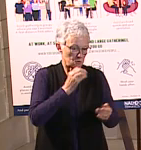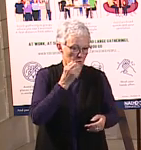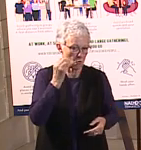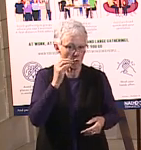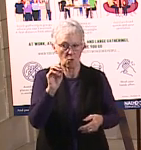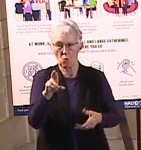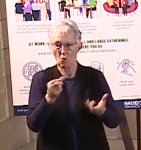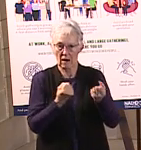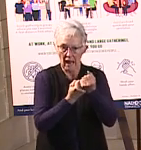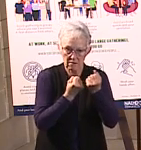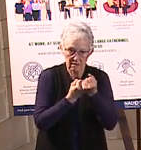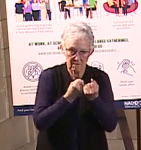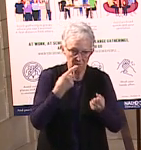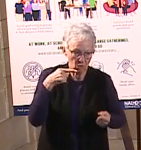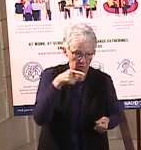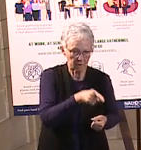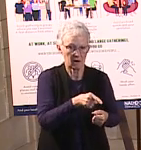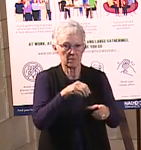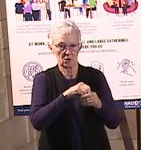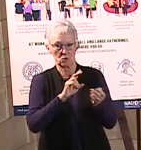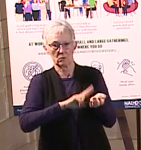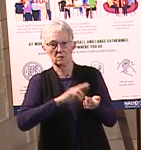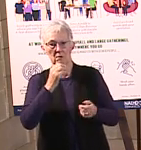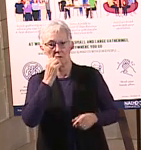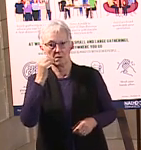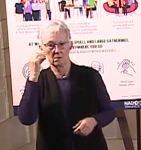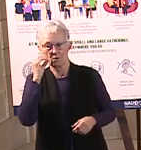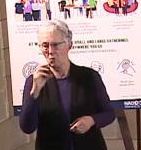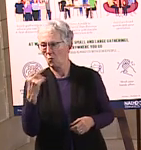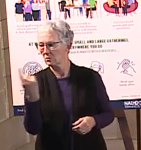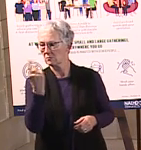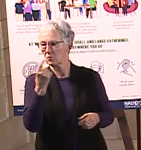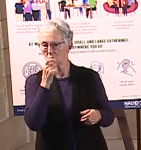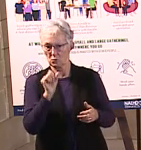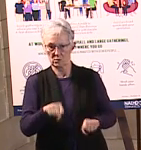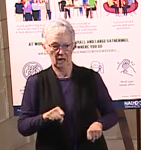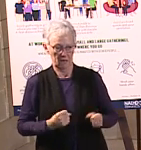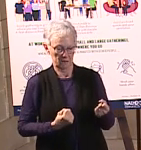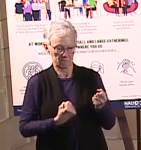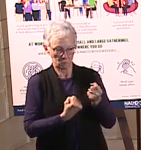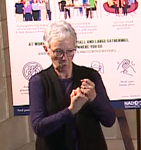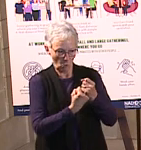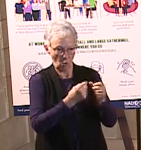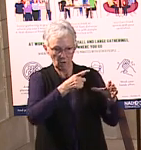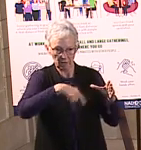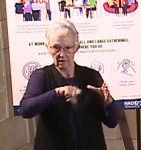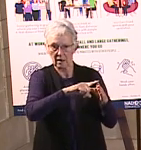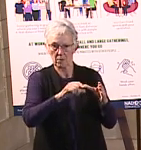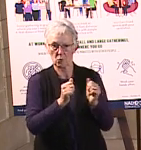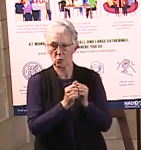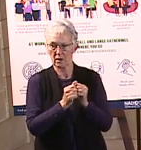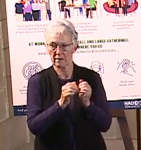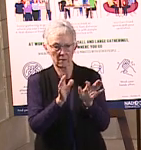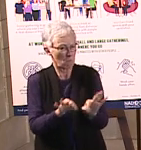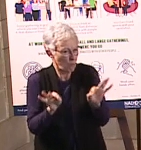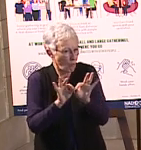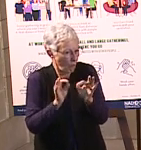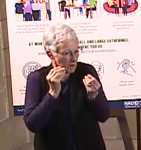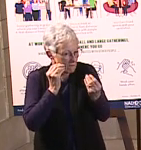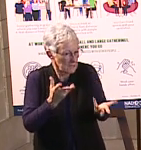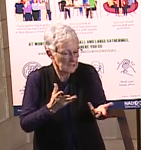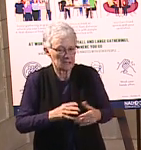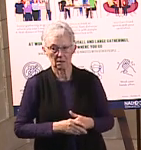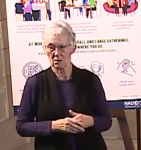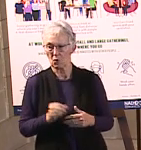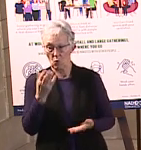up the concerns of residents, somebody who could maybe help them with complex or critical information, somebody